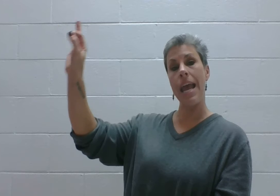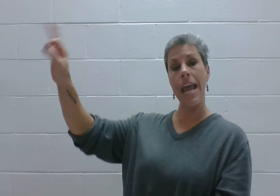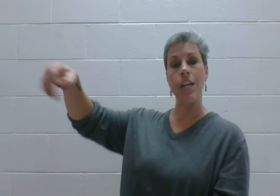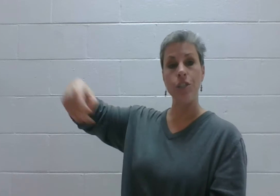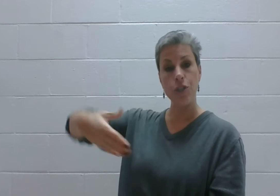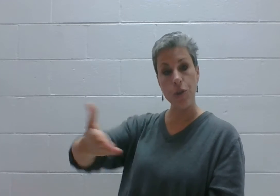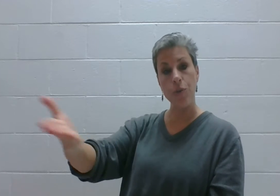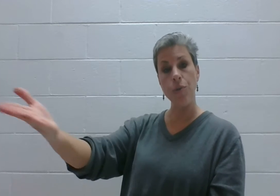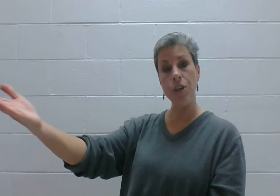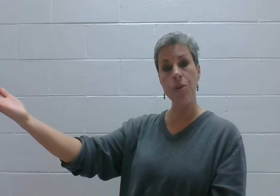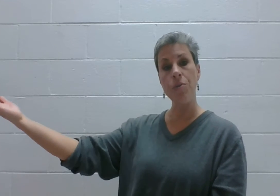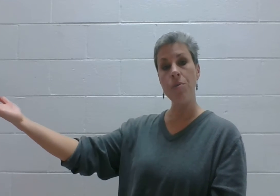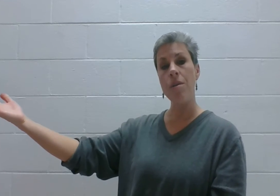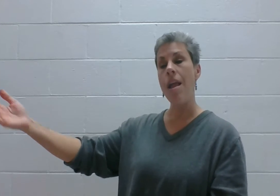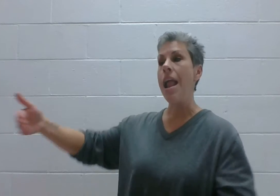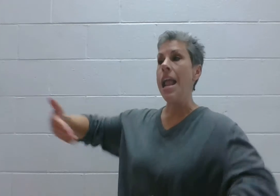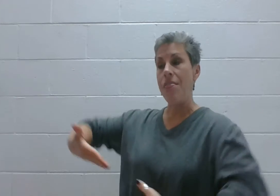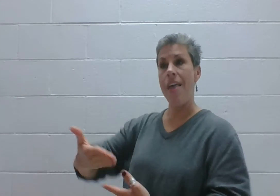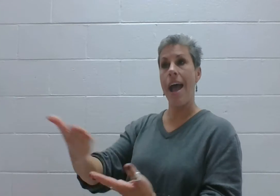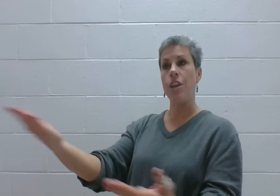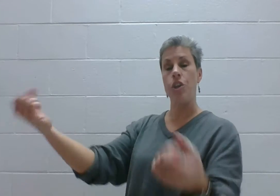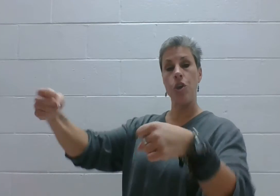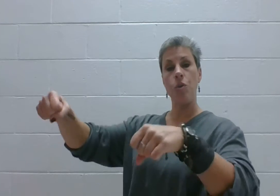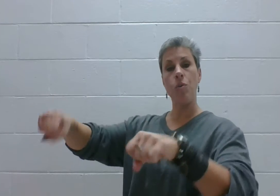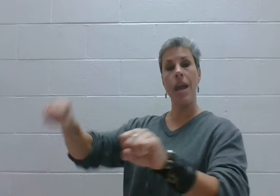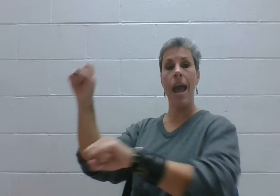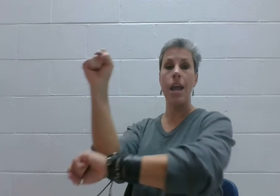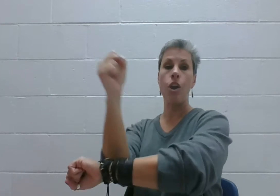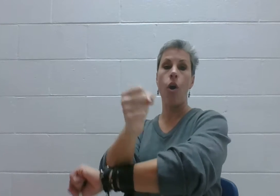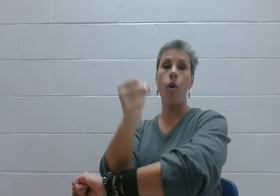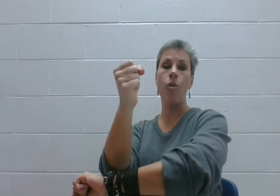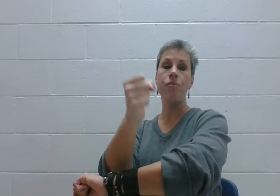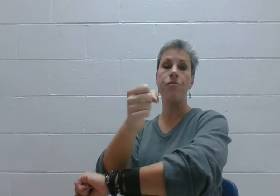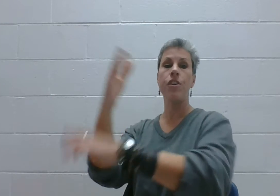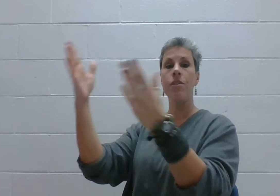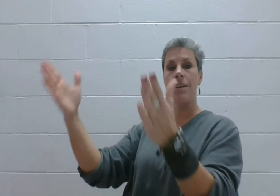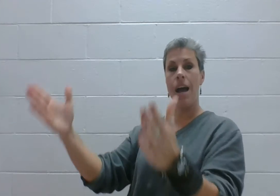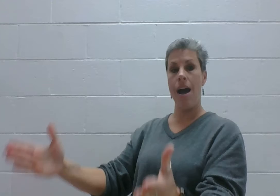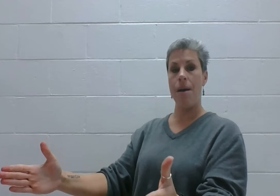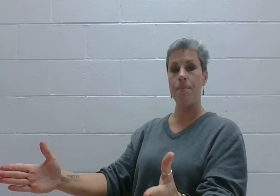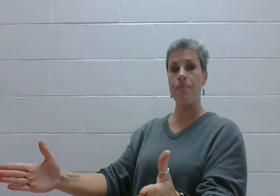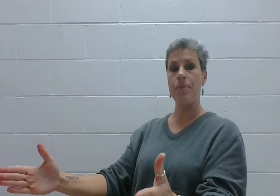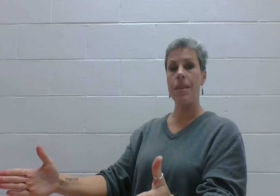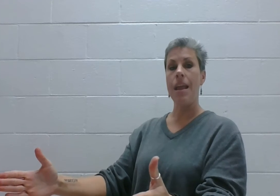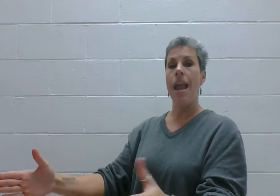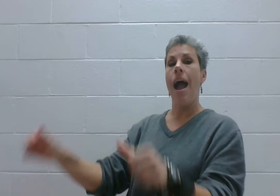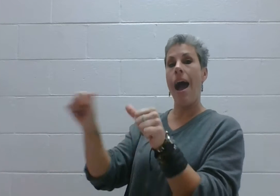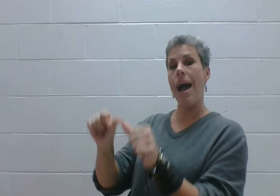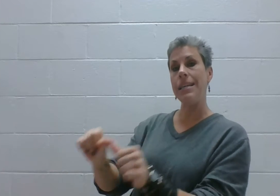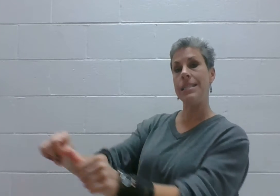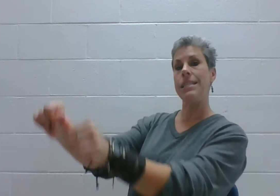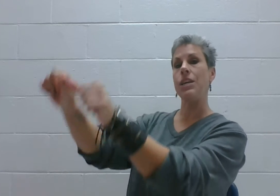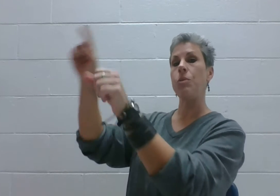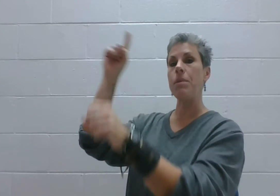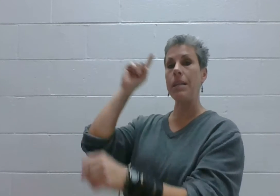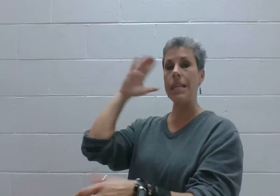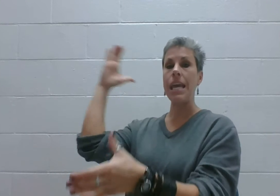it to you that you can overcome. I still